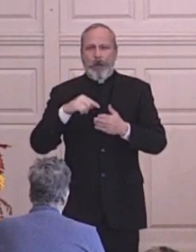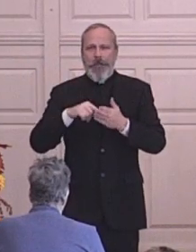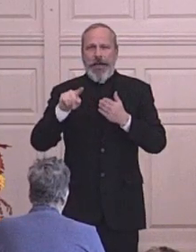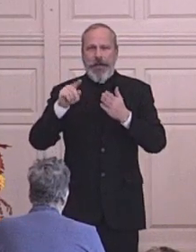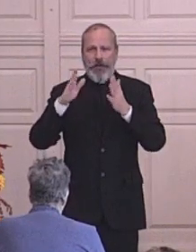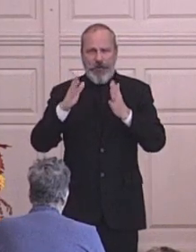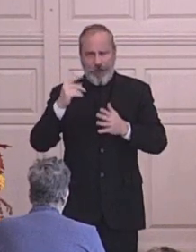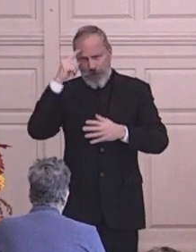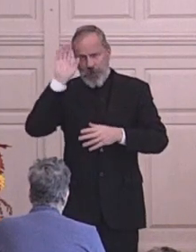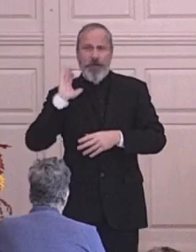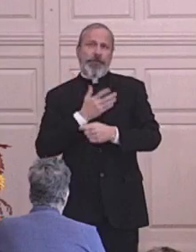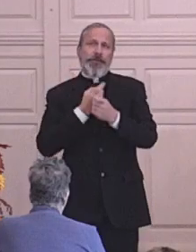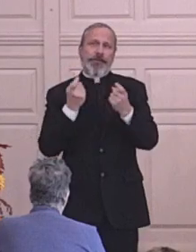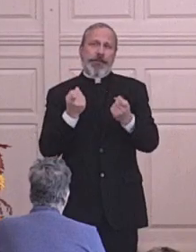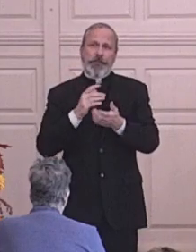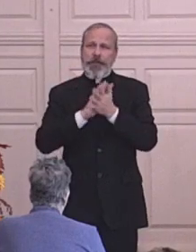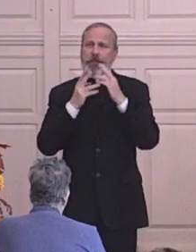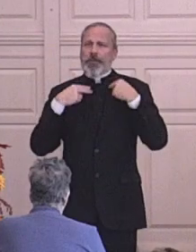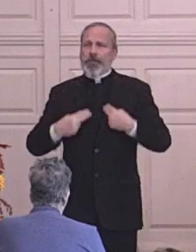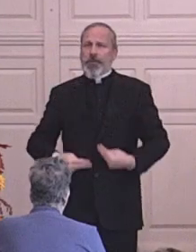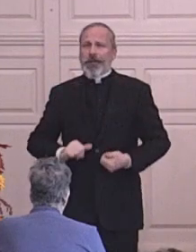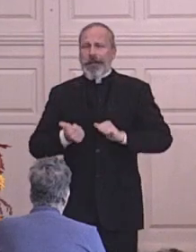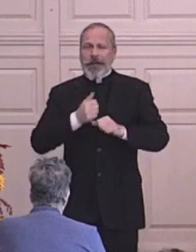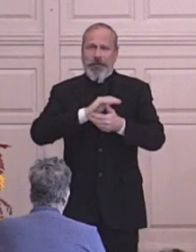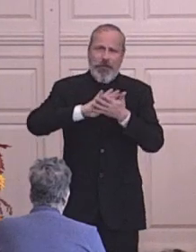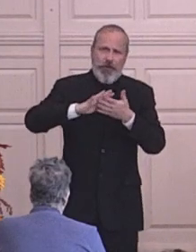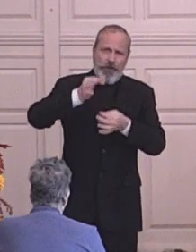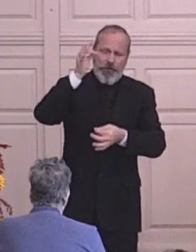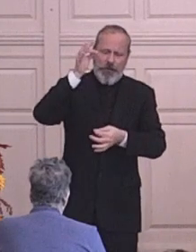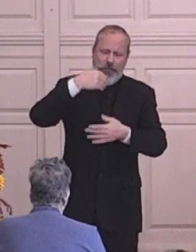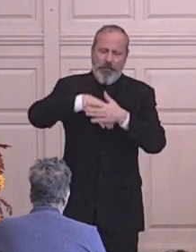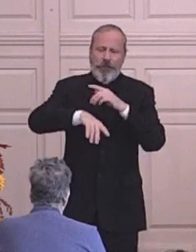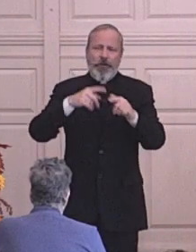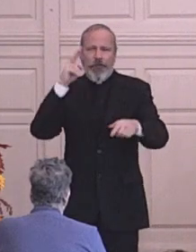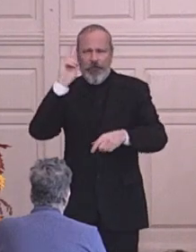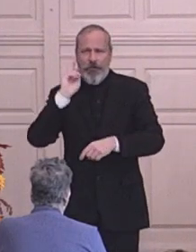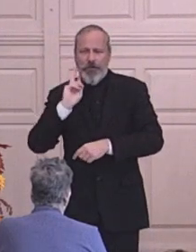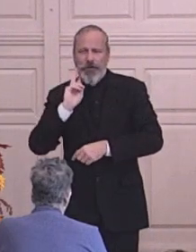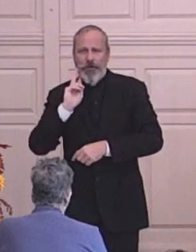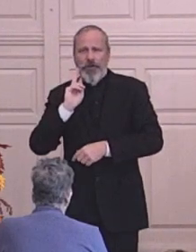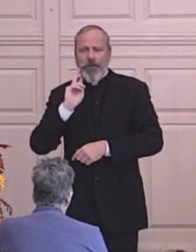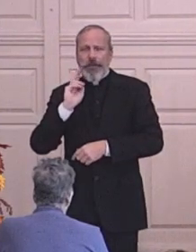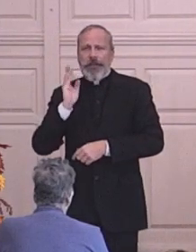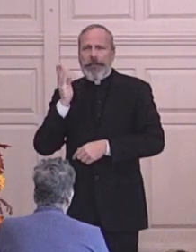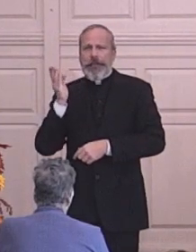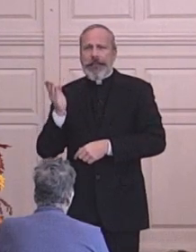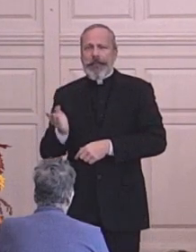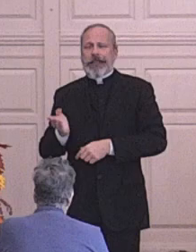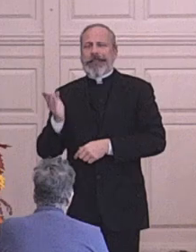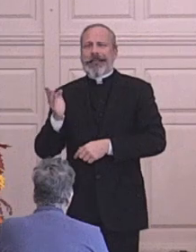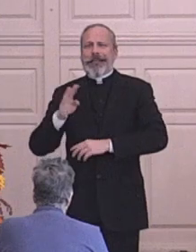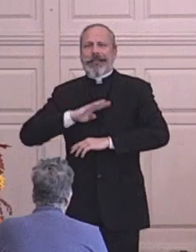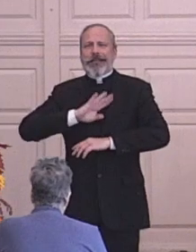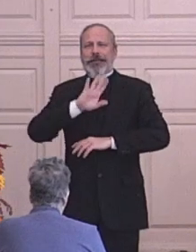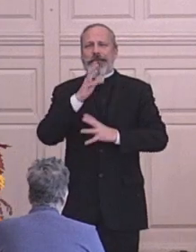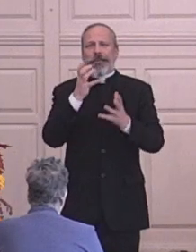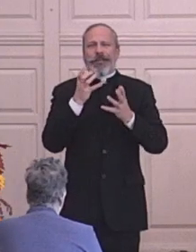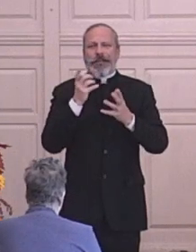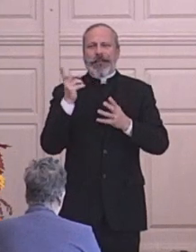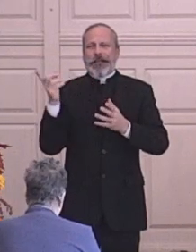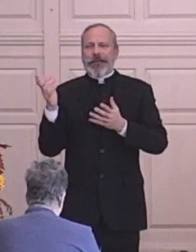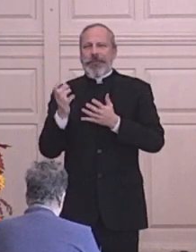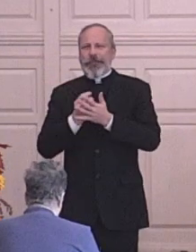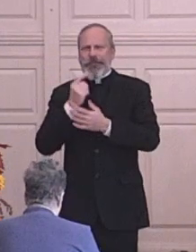Redeemer, incarnate by the Holy Spirit and born of the Virgin, fulfilling your